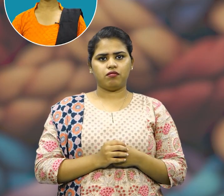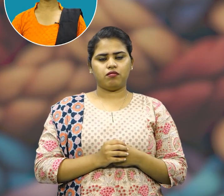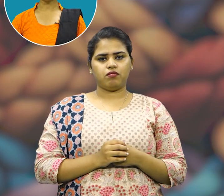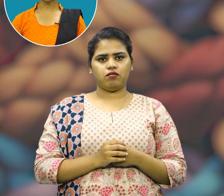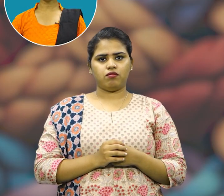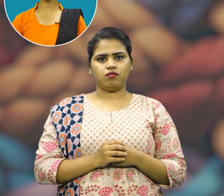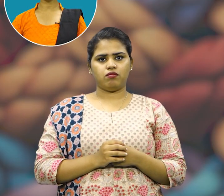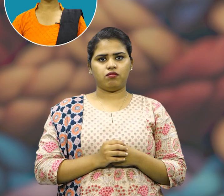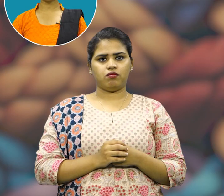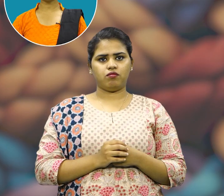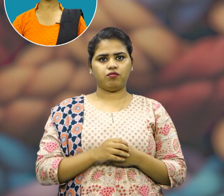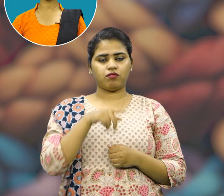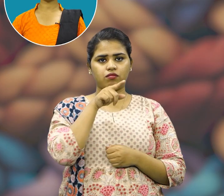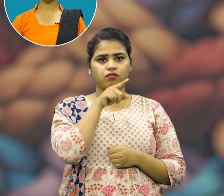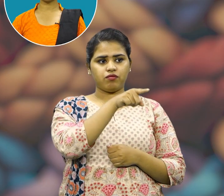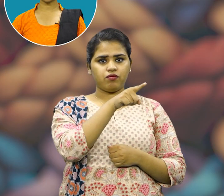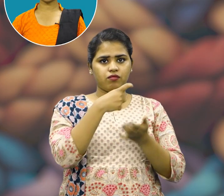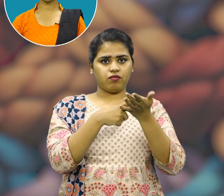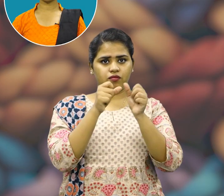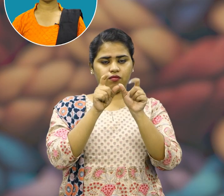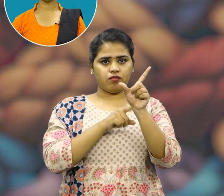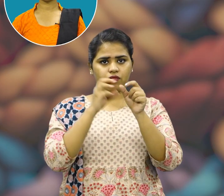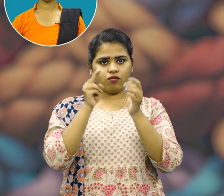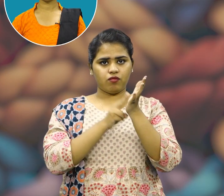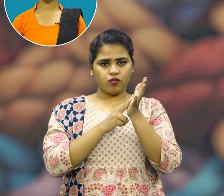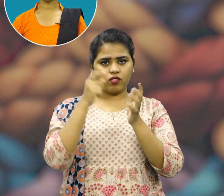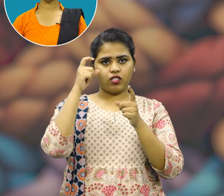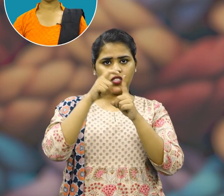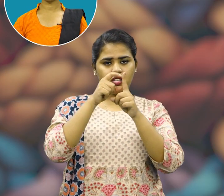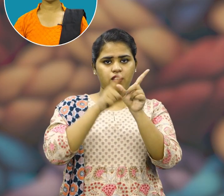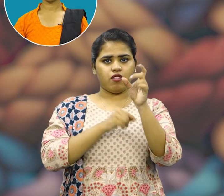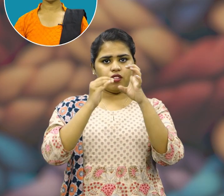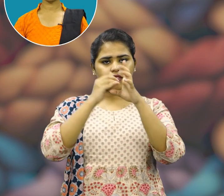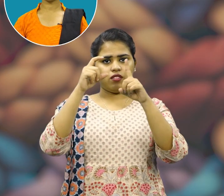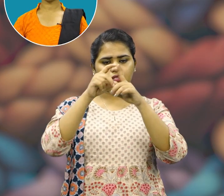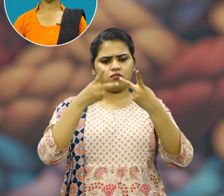It can be dyed in variety of colors.